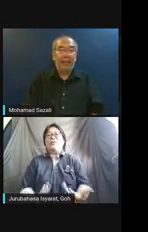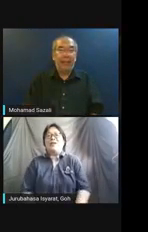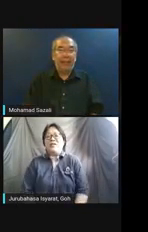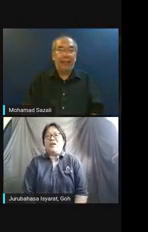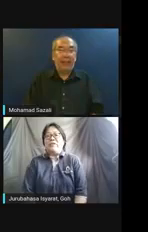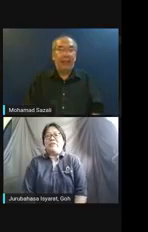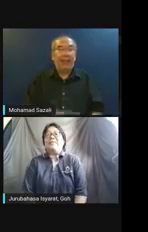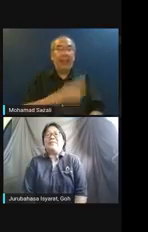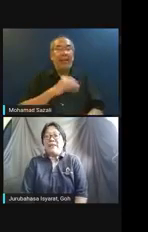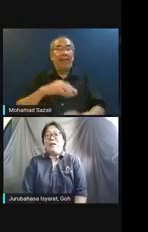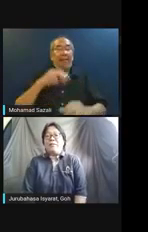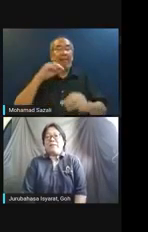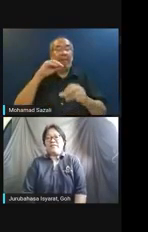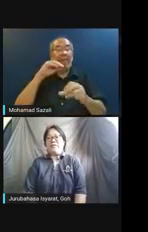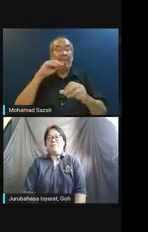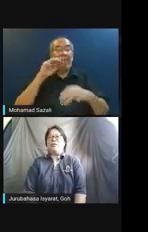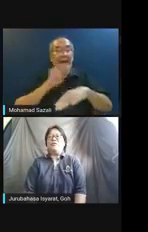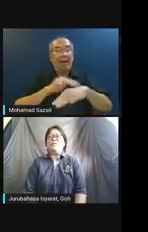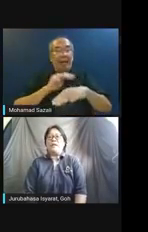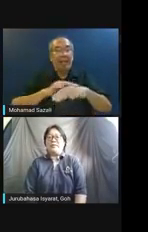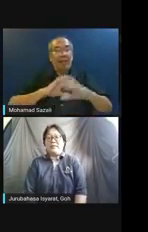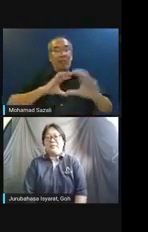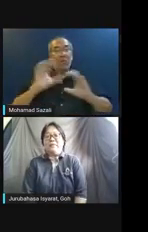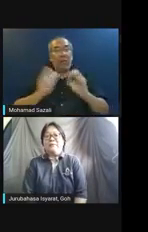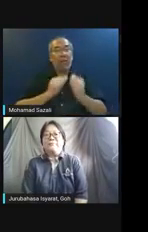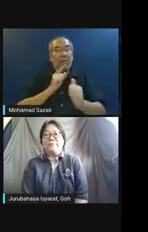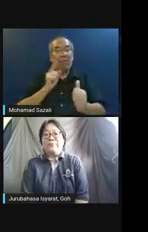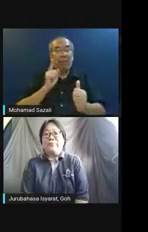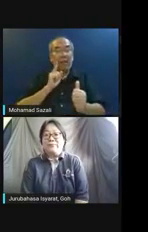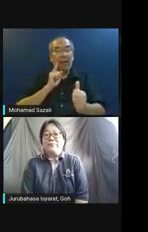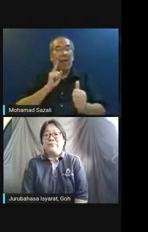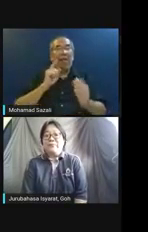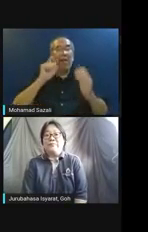the situation of assisting communication between two parties.